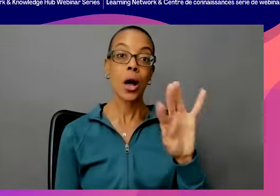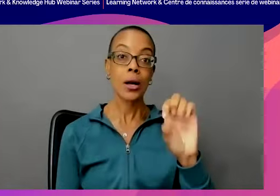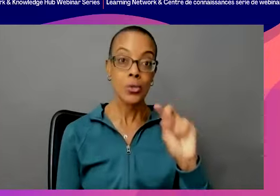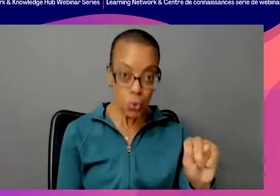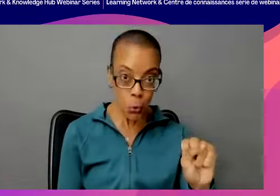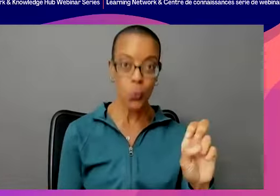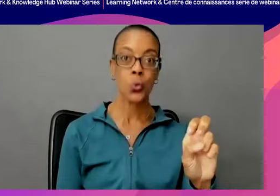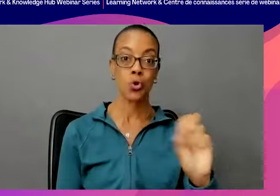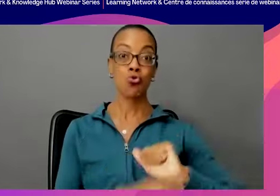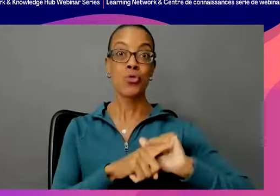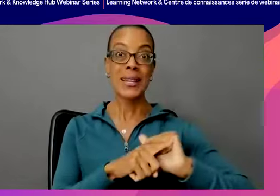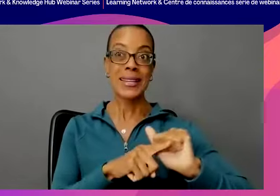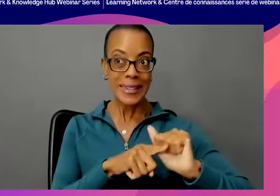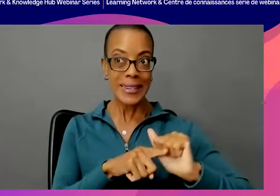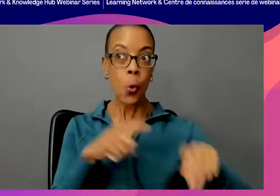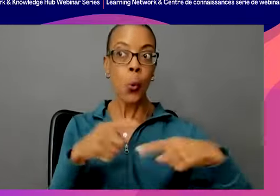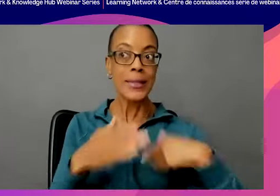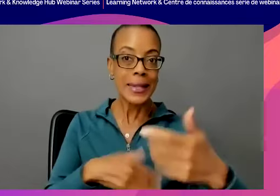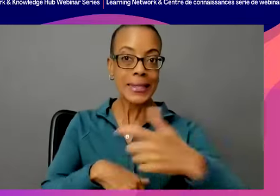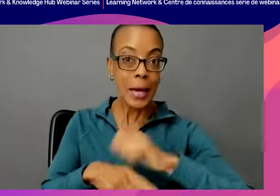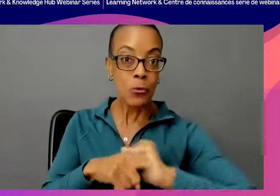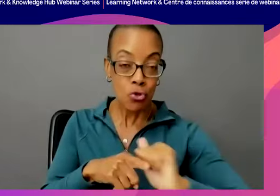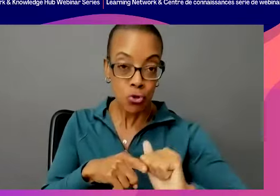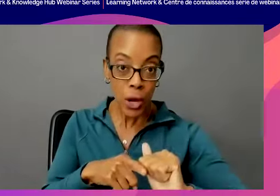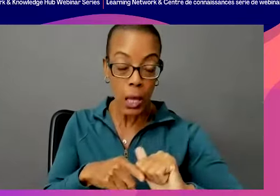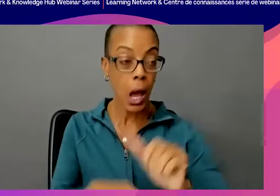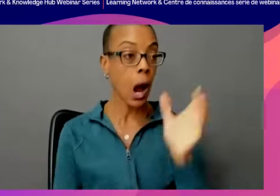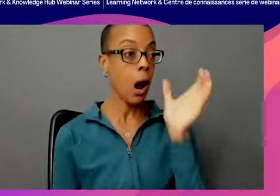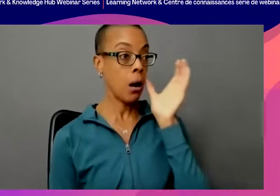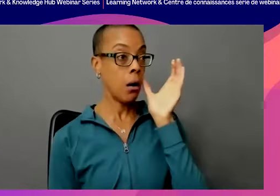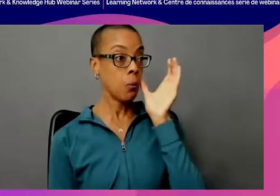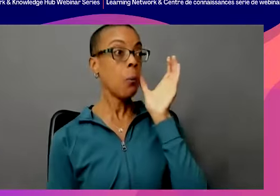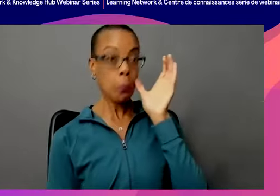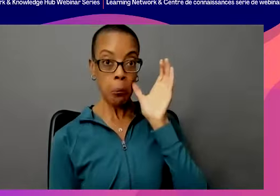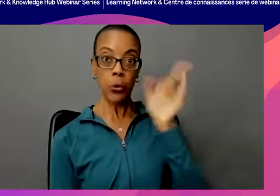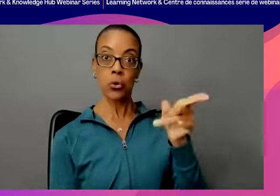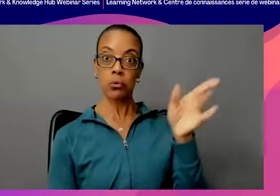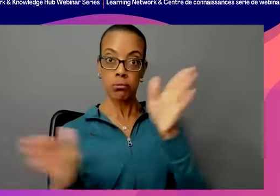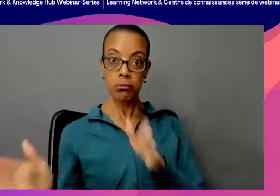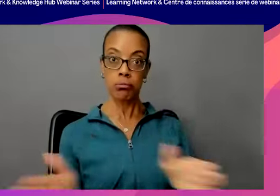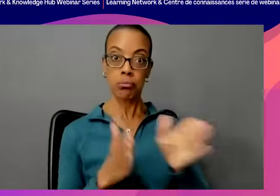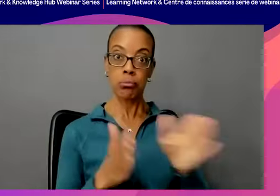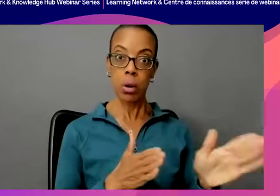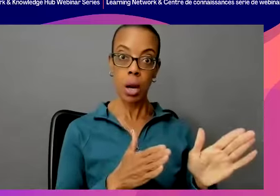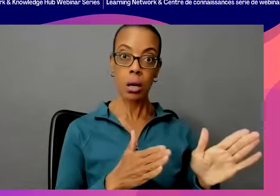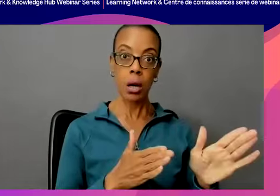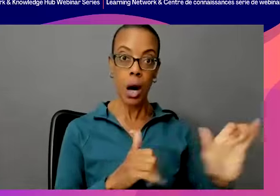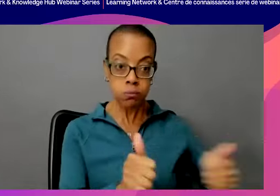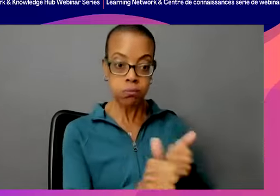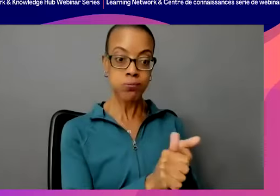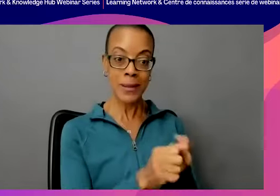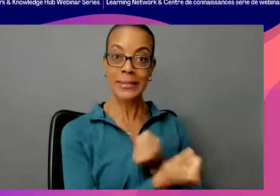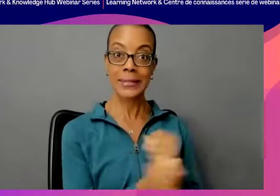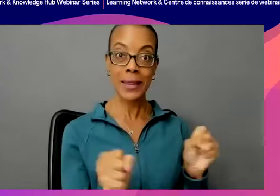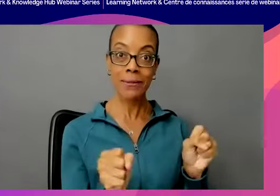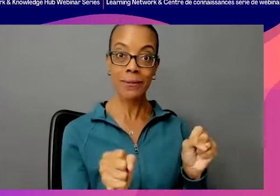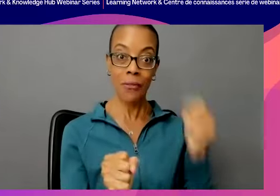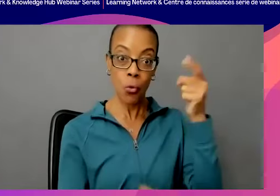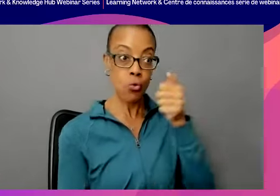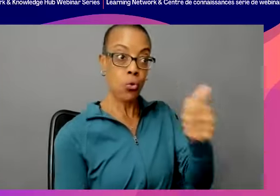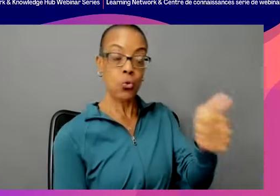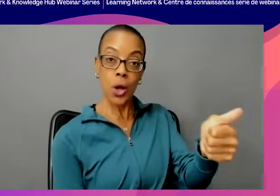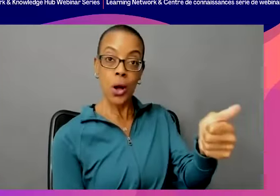In fact, what I'm hearing is that she's building safety for herself, for a family member or